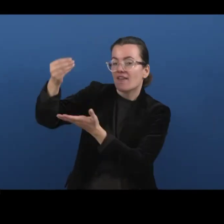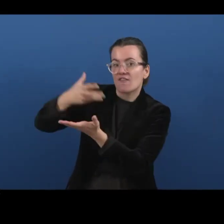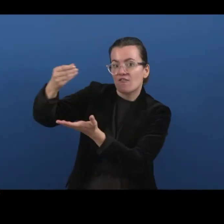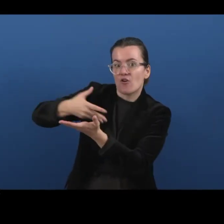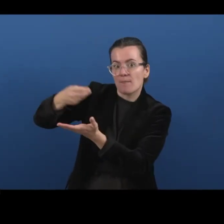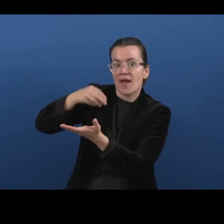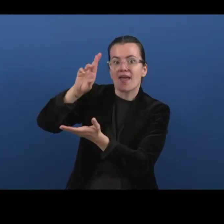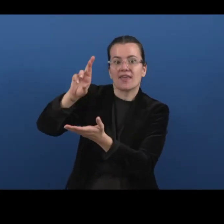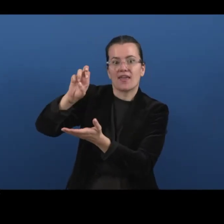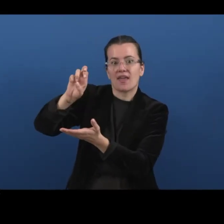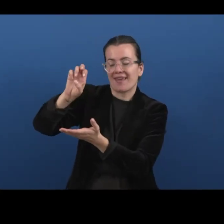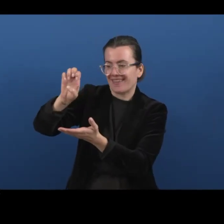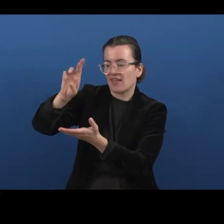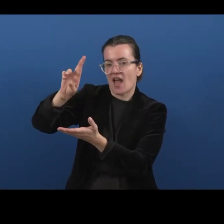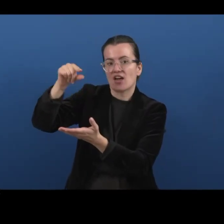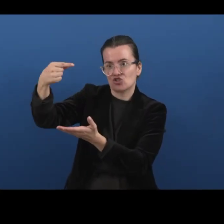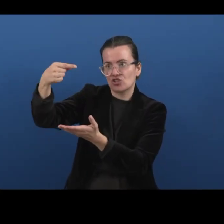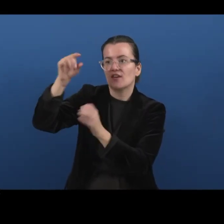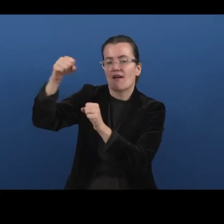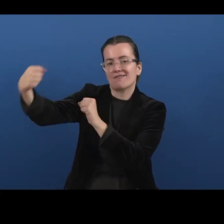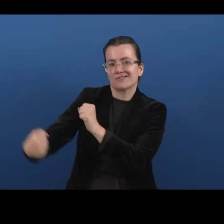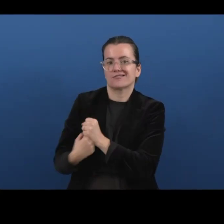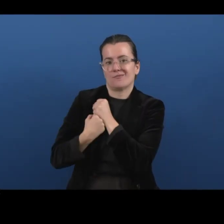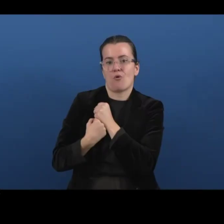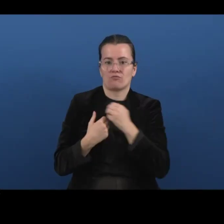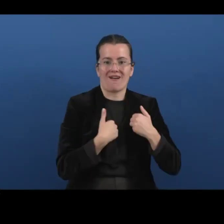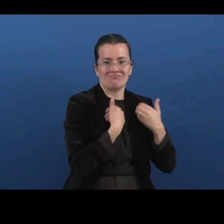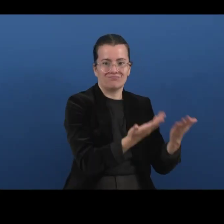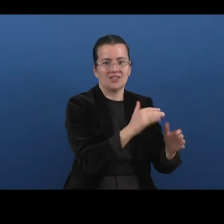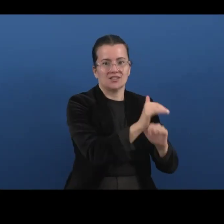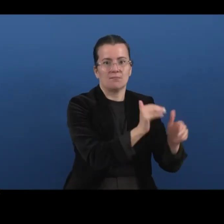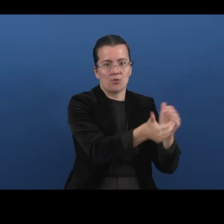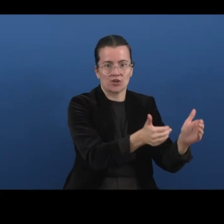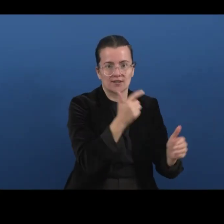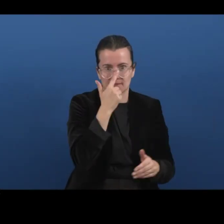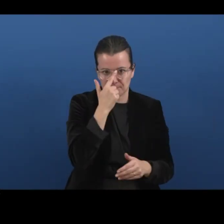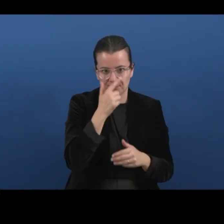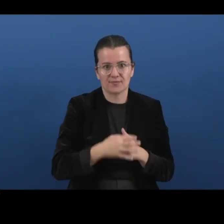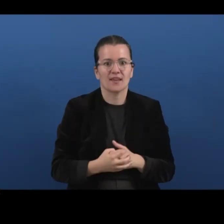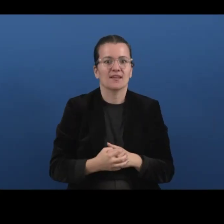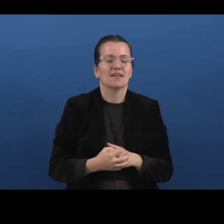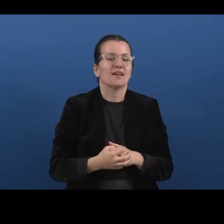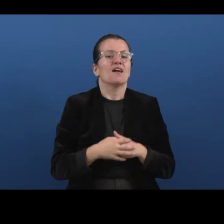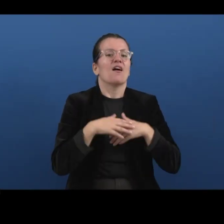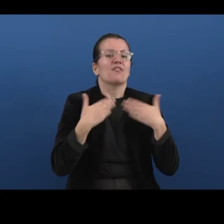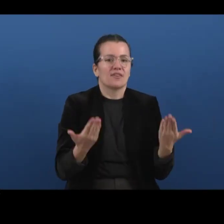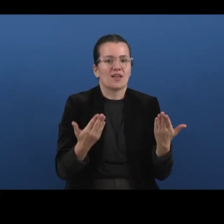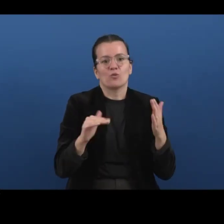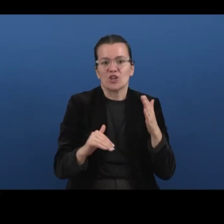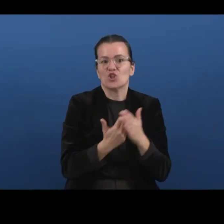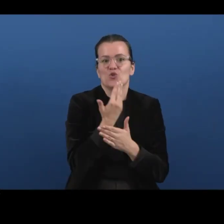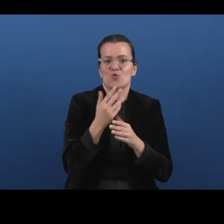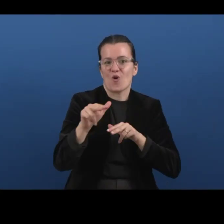more broadly. So they hold these Ability Friends calls, which is Coffee for a Carer, under a new banner.